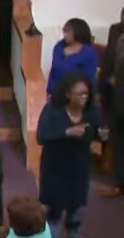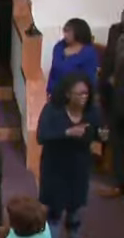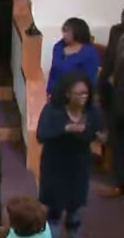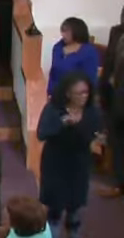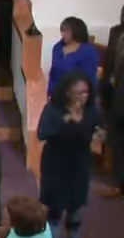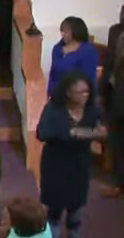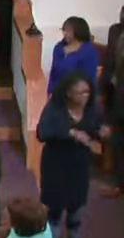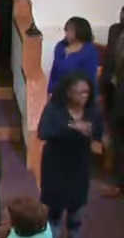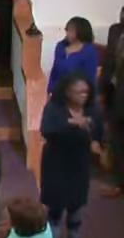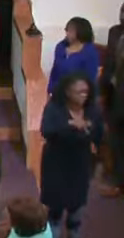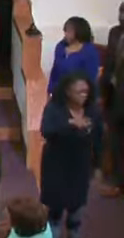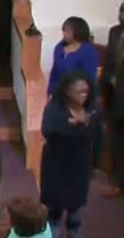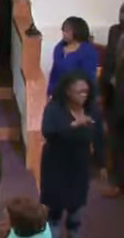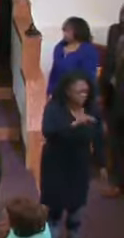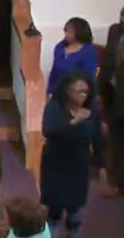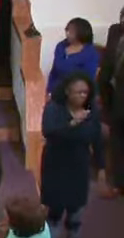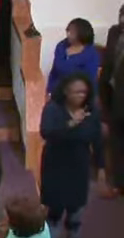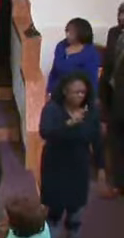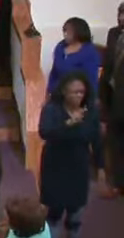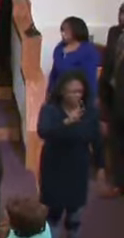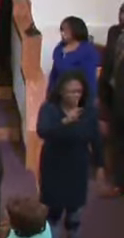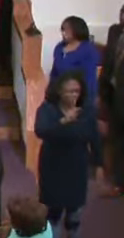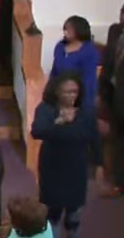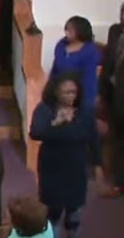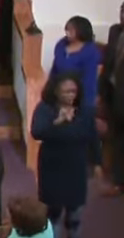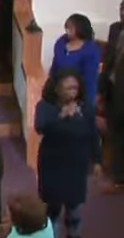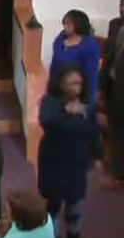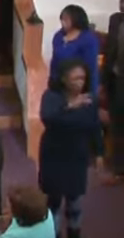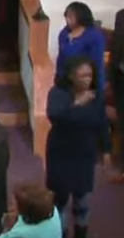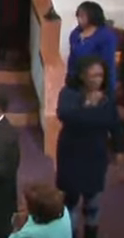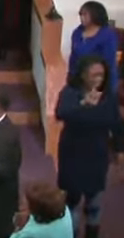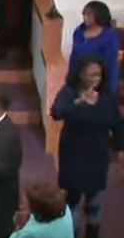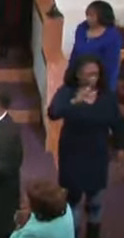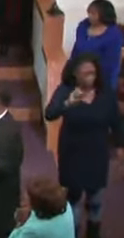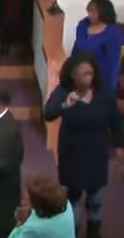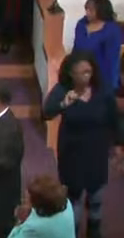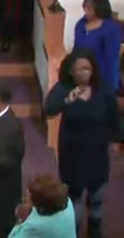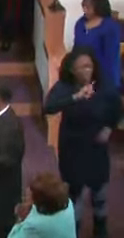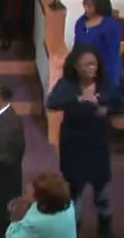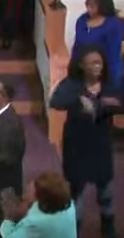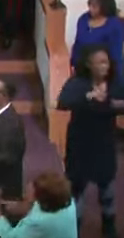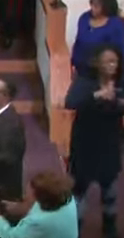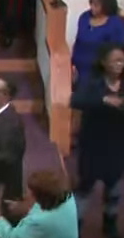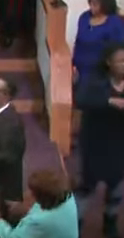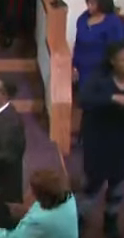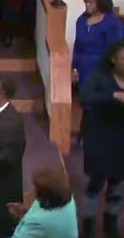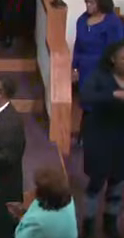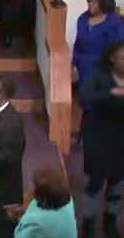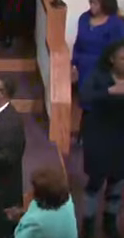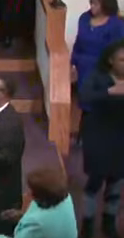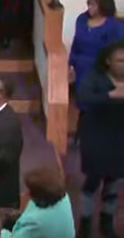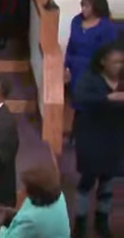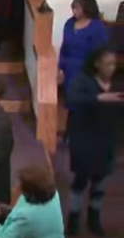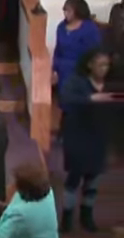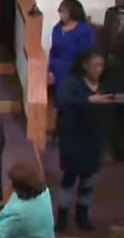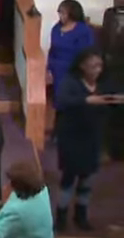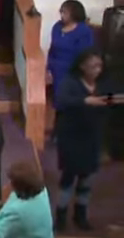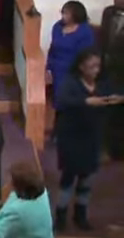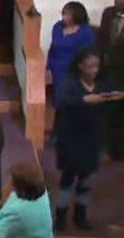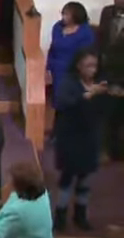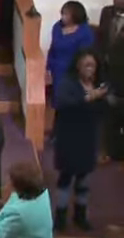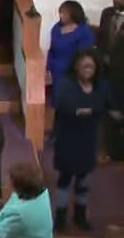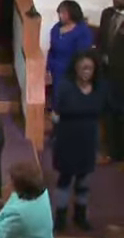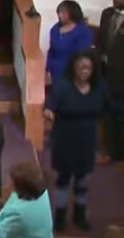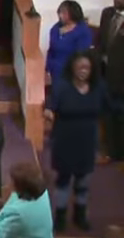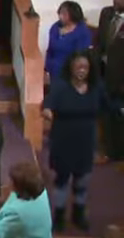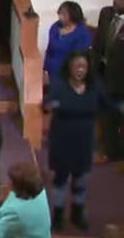discovered that when this light goes out, when the power is gone, your email is stuck in